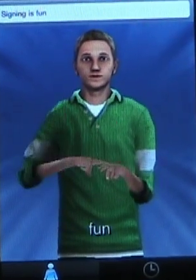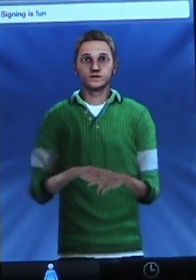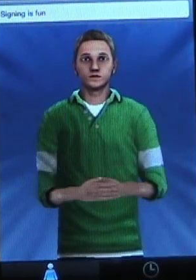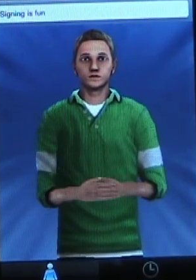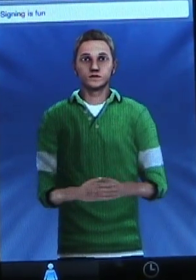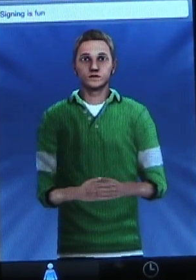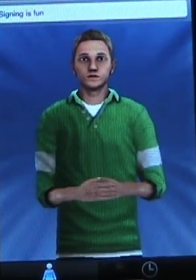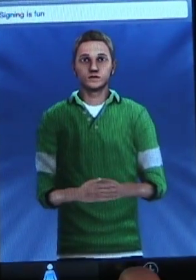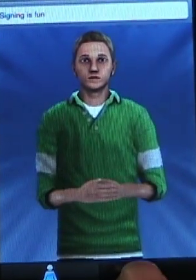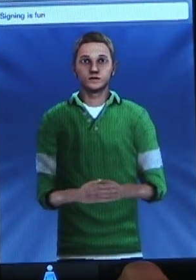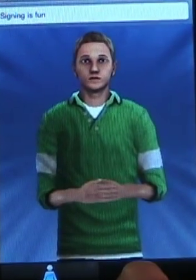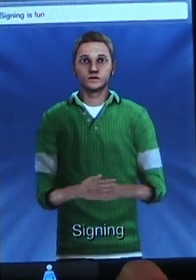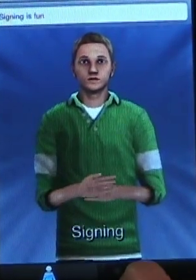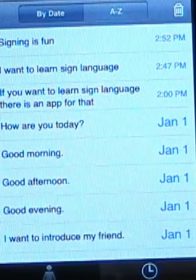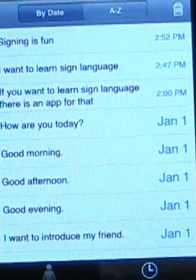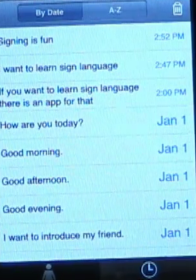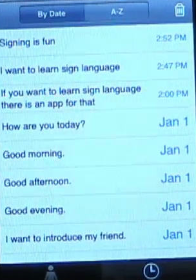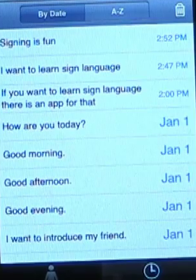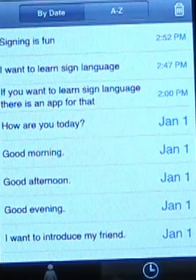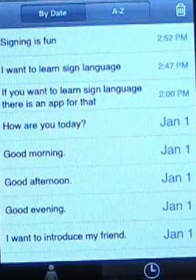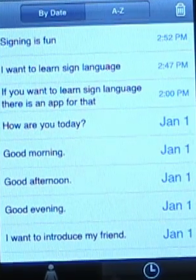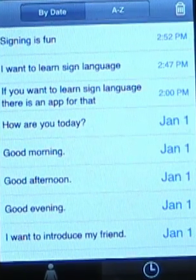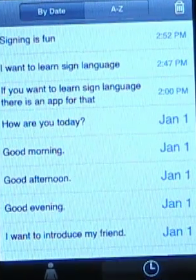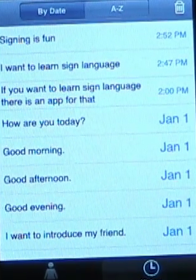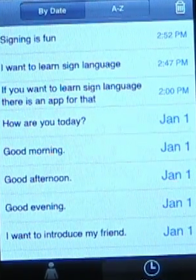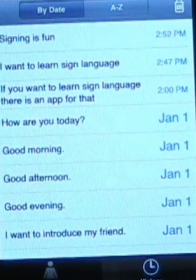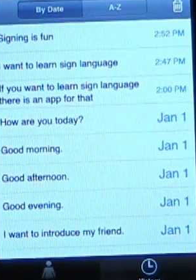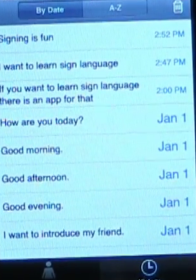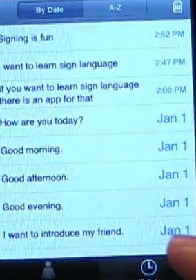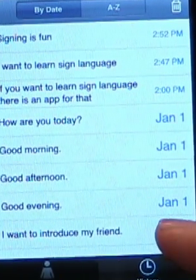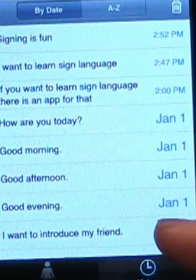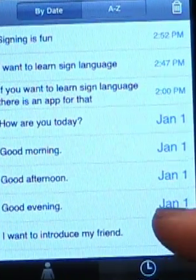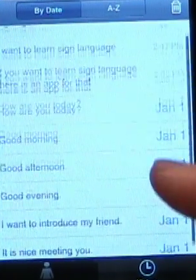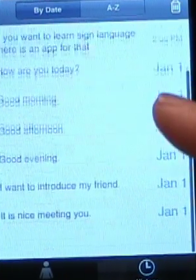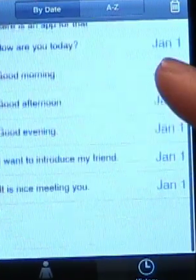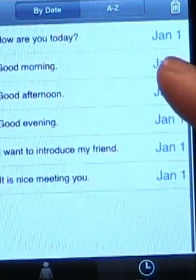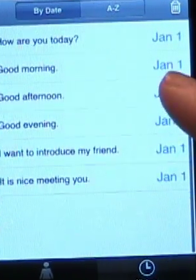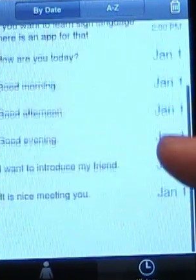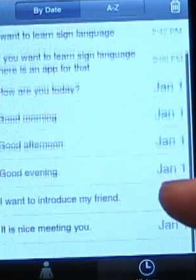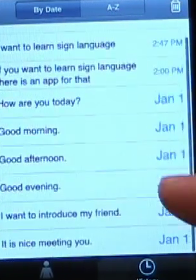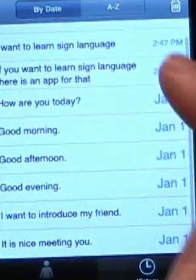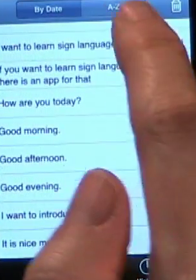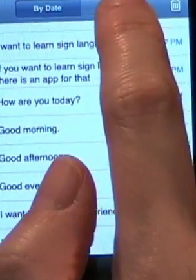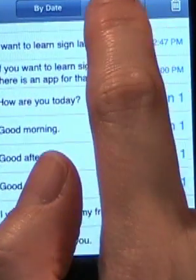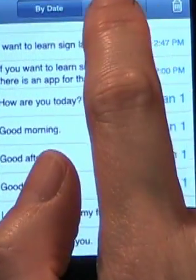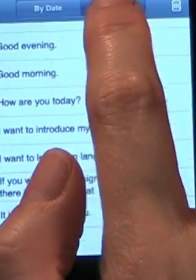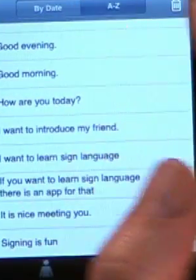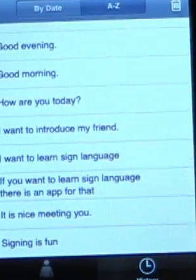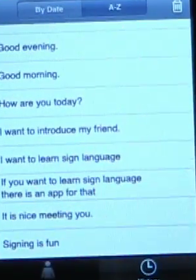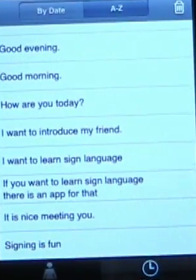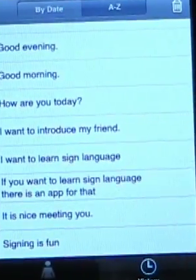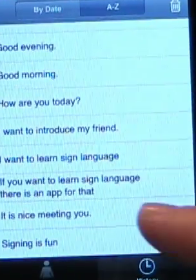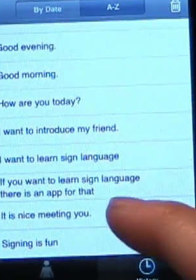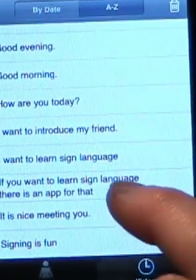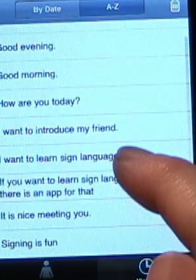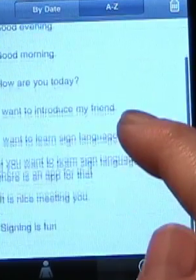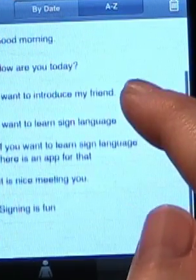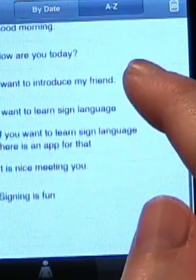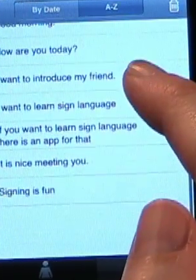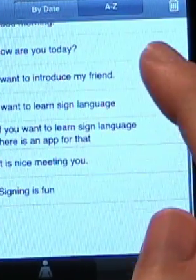Everything you enter will be saved in your history. Easily locate your entries by date or alphabetically. You